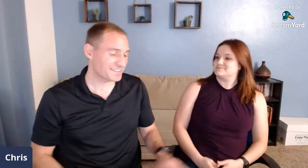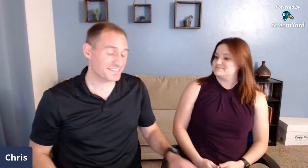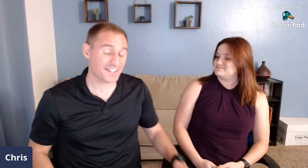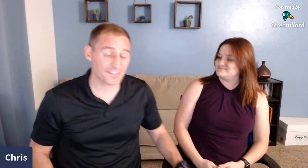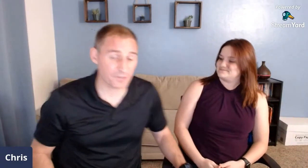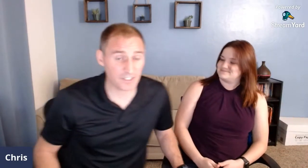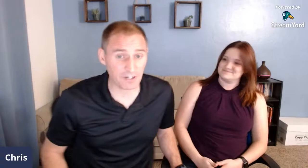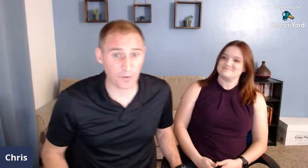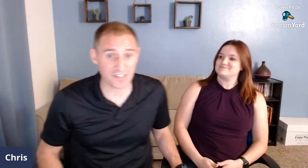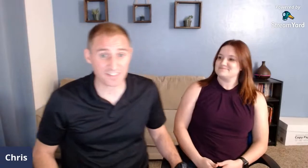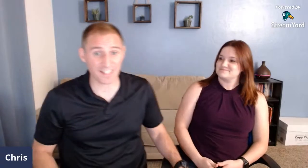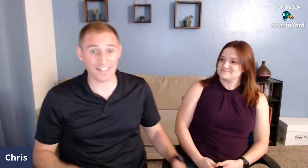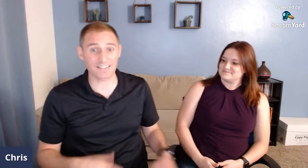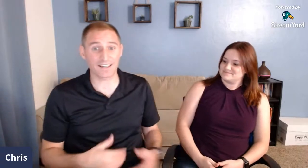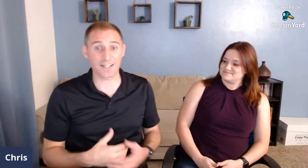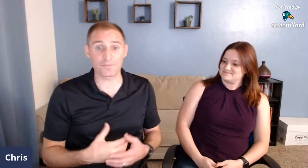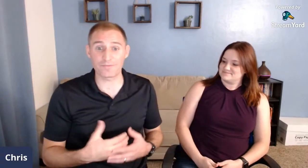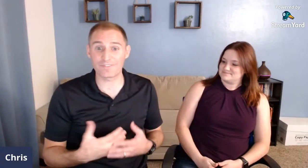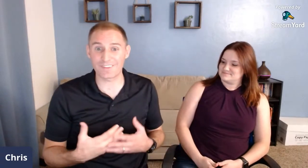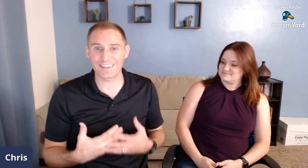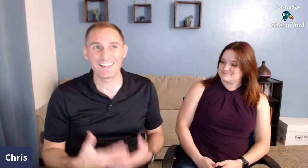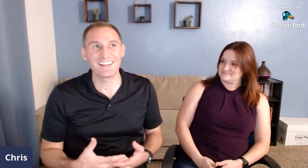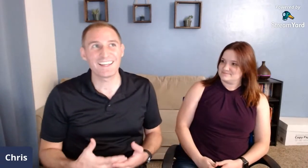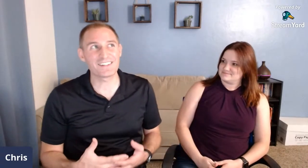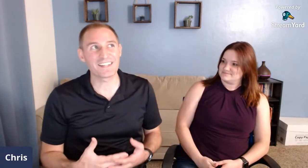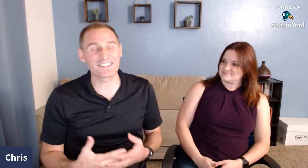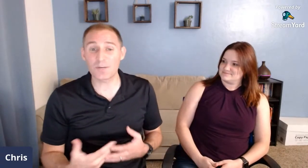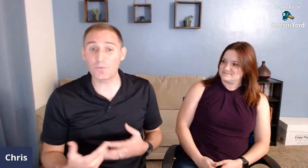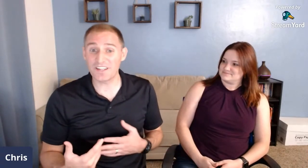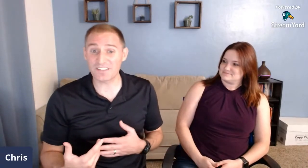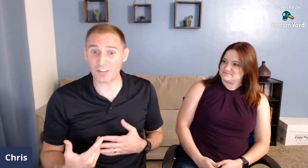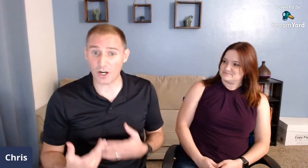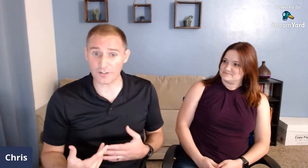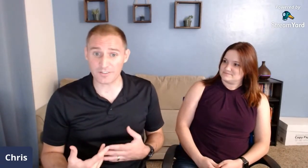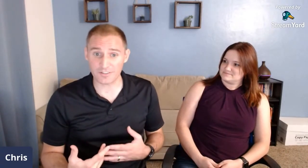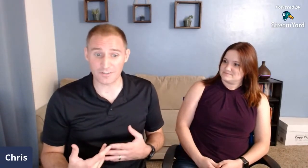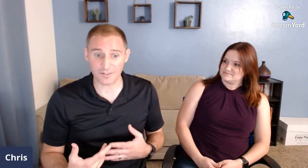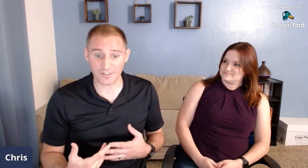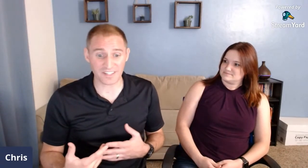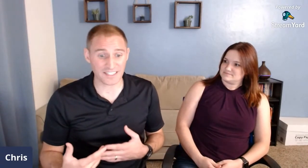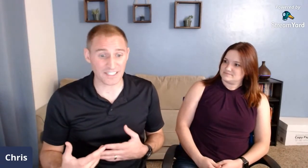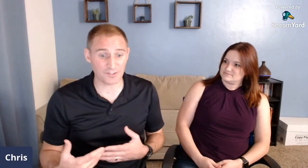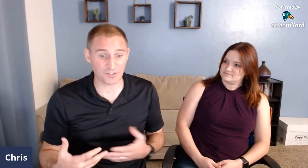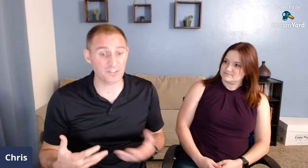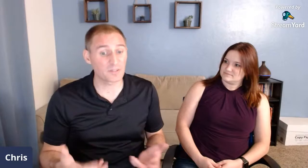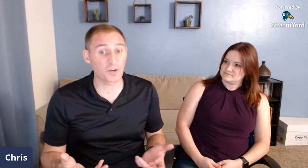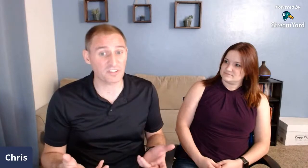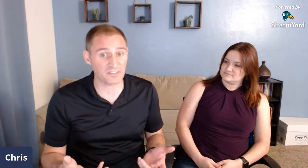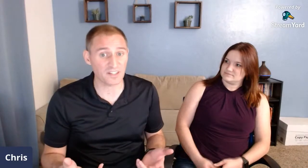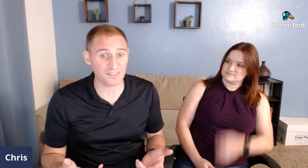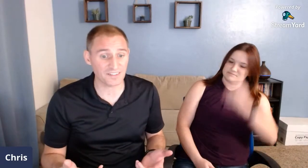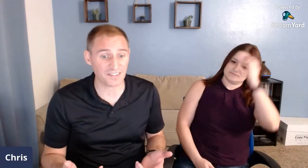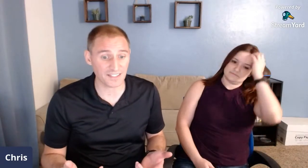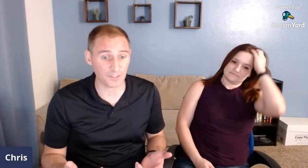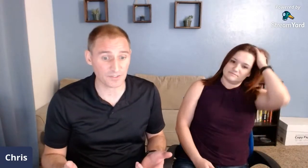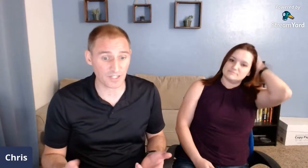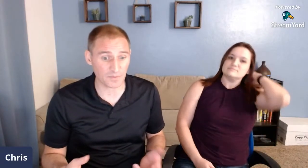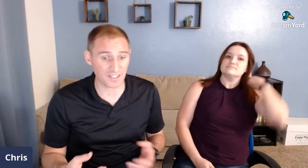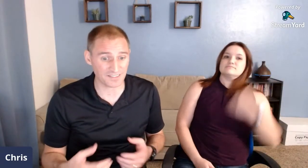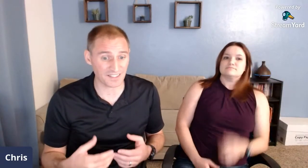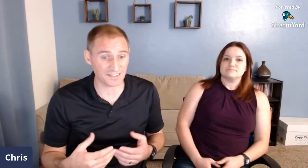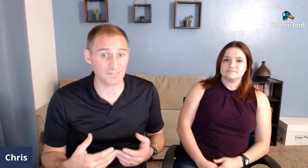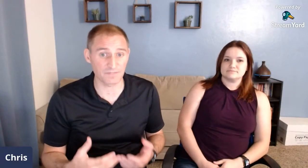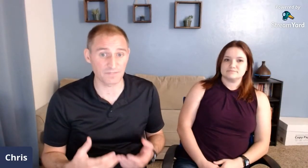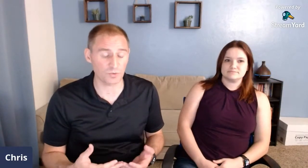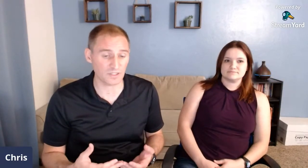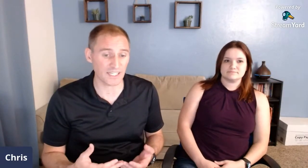Yeah, that's a really great question. And in some ways, it's harder to learn sign language or to immerse ourselves into sign language, right?